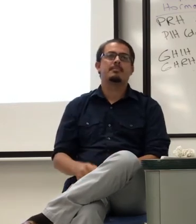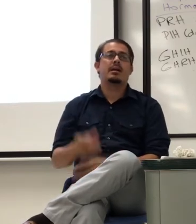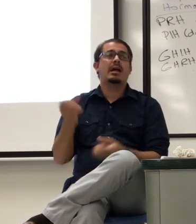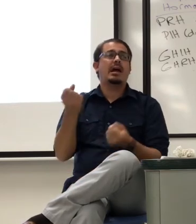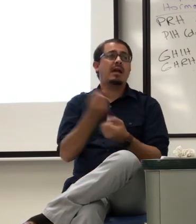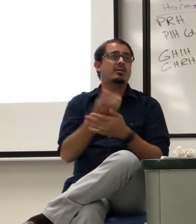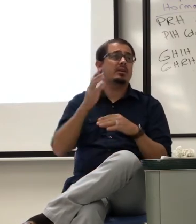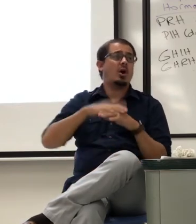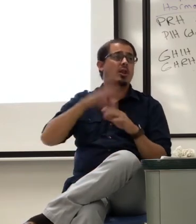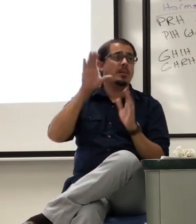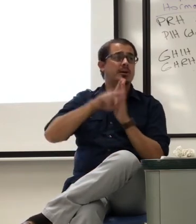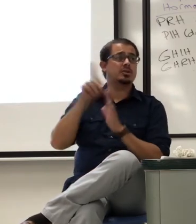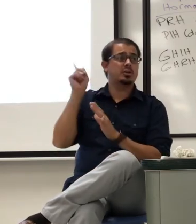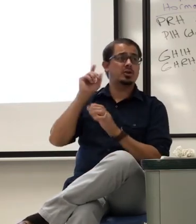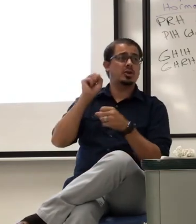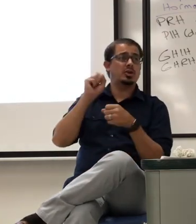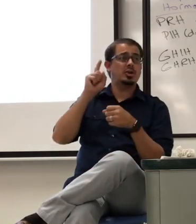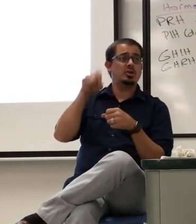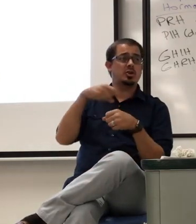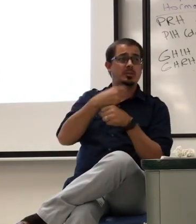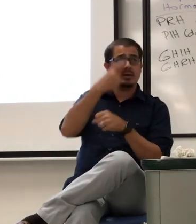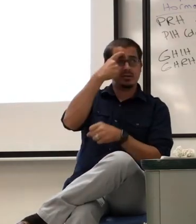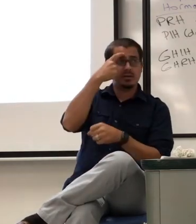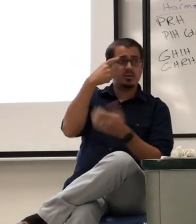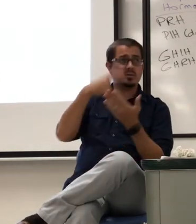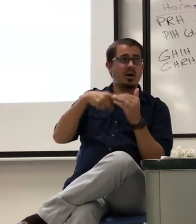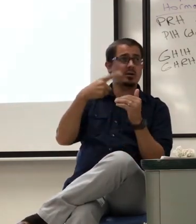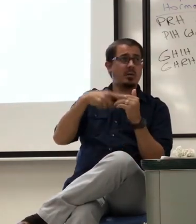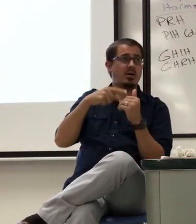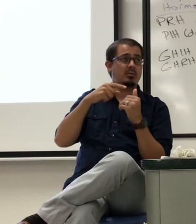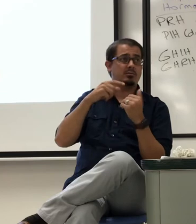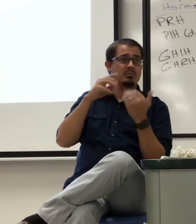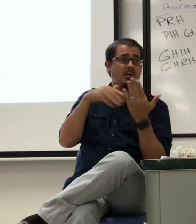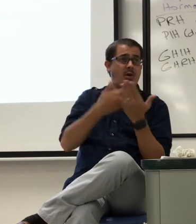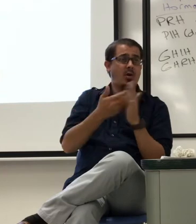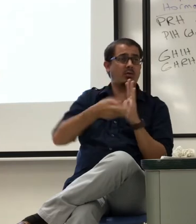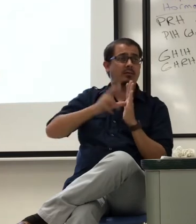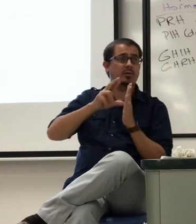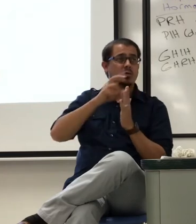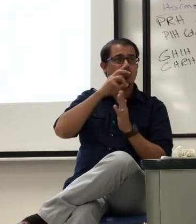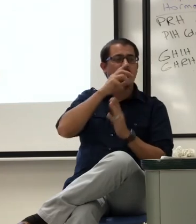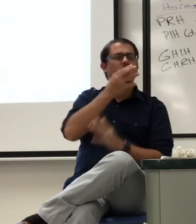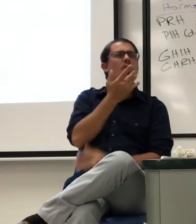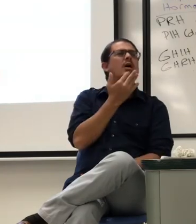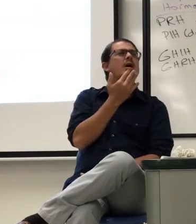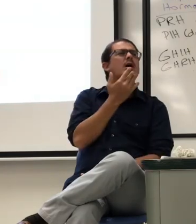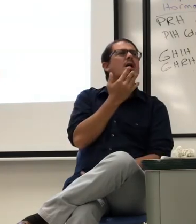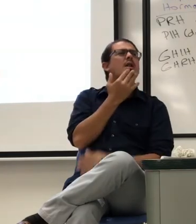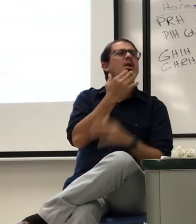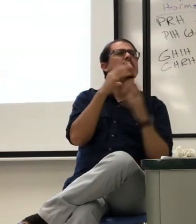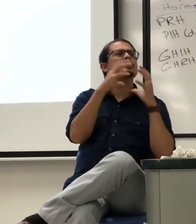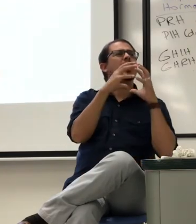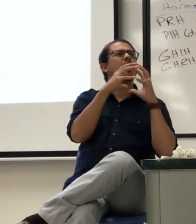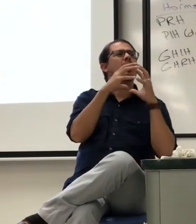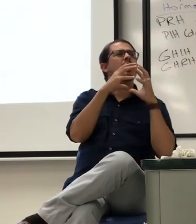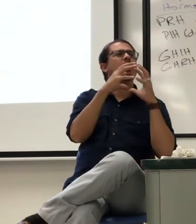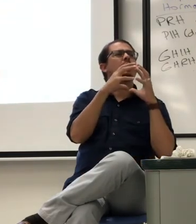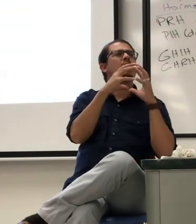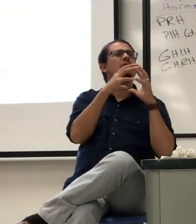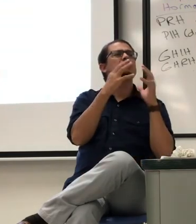on this picture should make sense. We talked about it all. Let's review. What color did I draw the cell when I drew it?